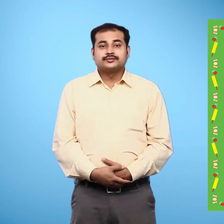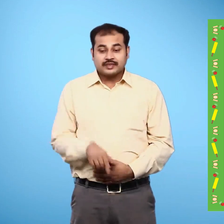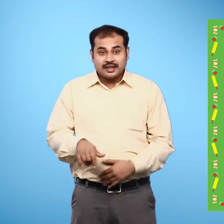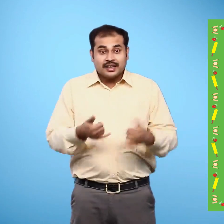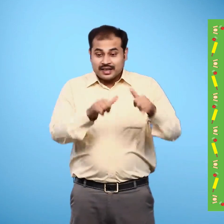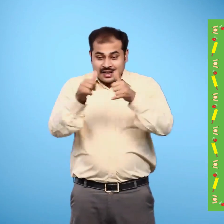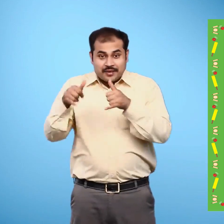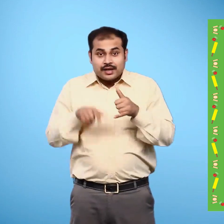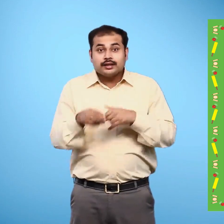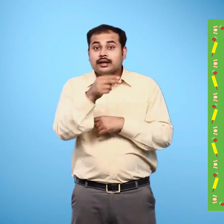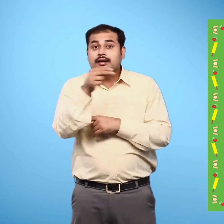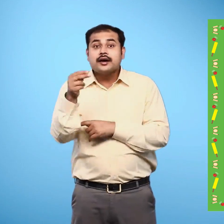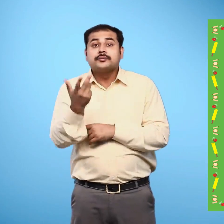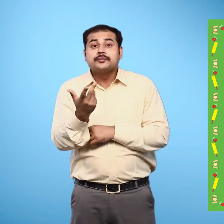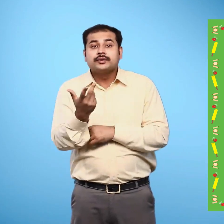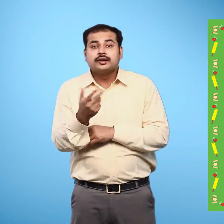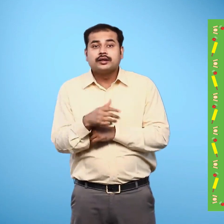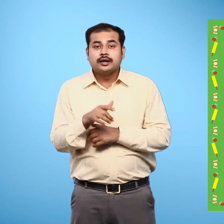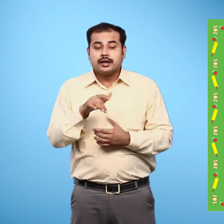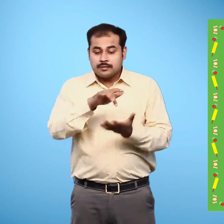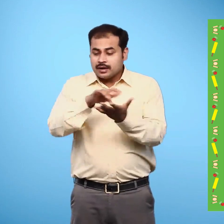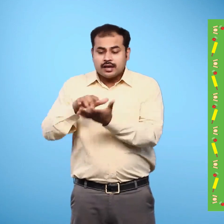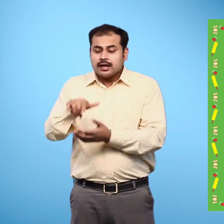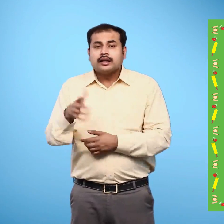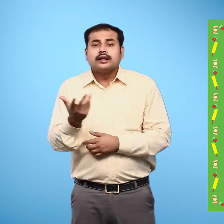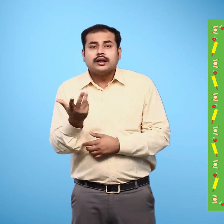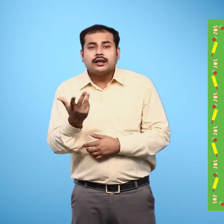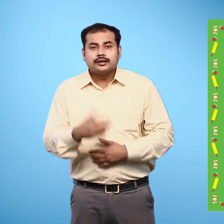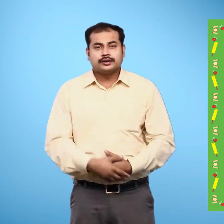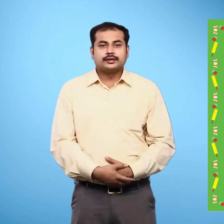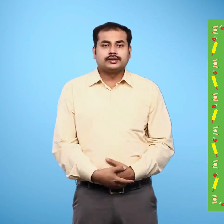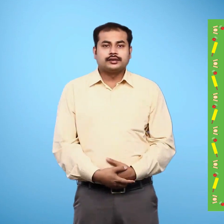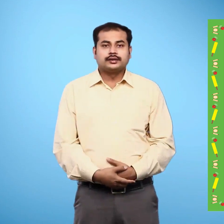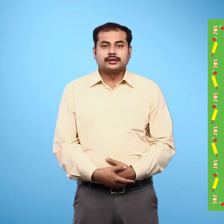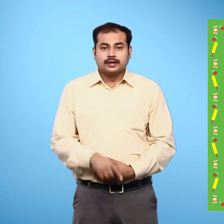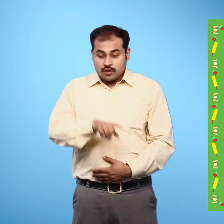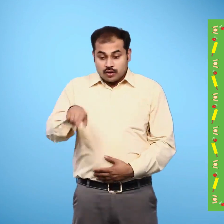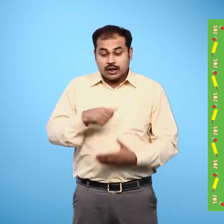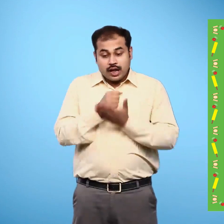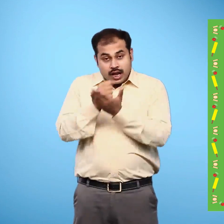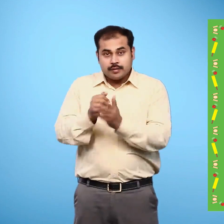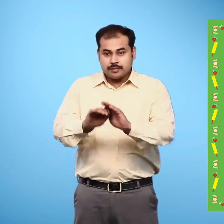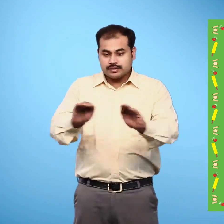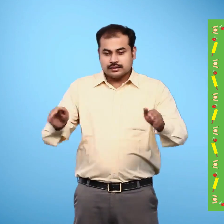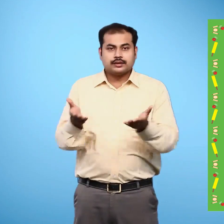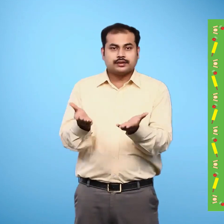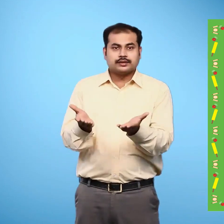The game Guess Its Name help children observe and describe shapes of